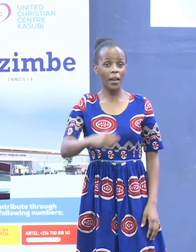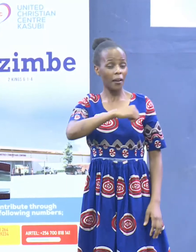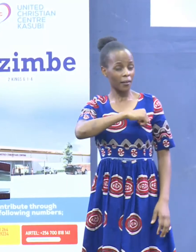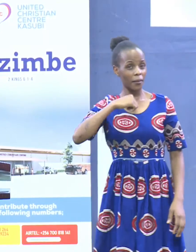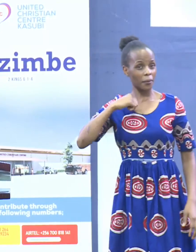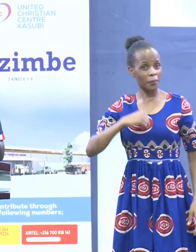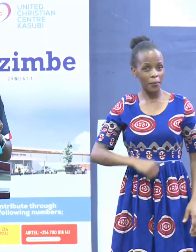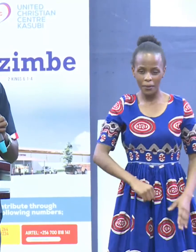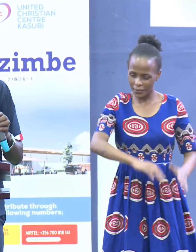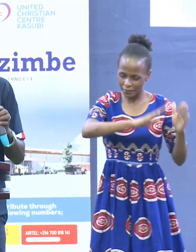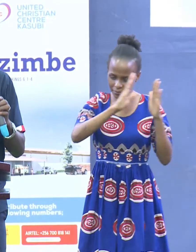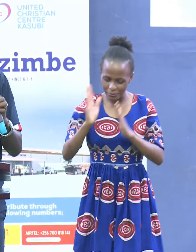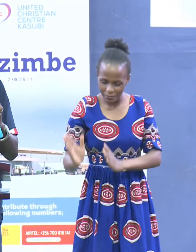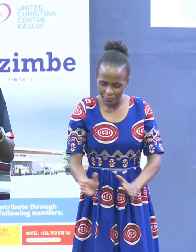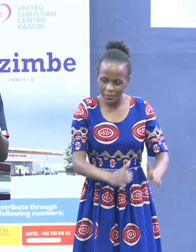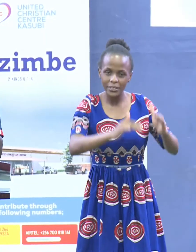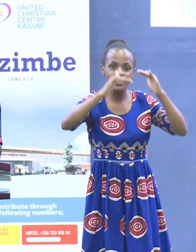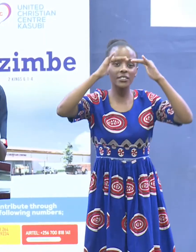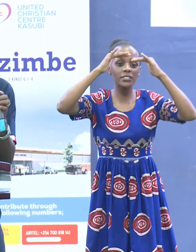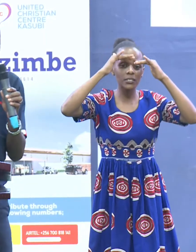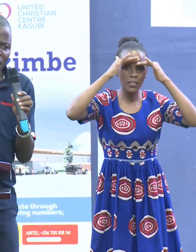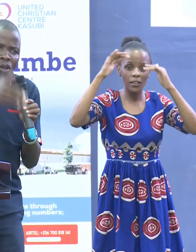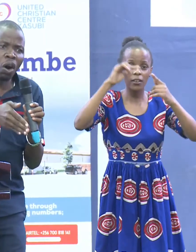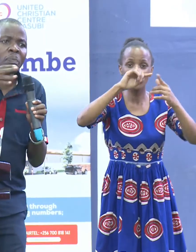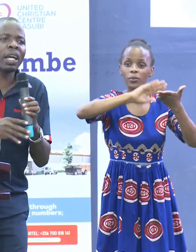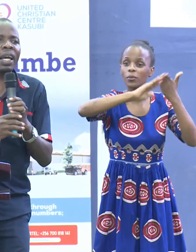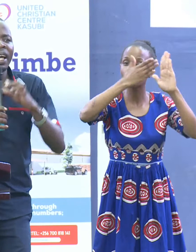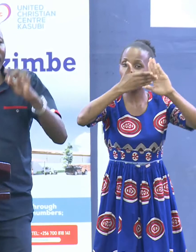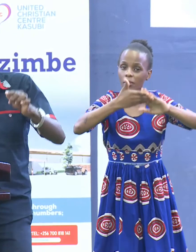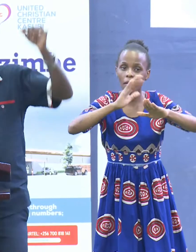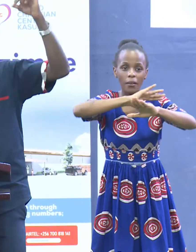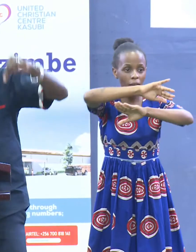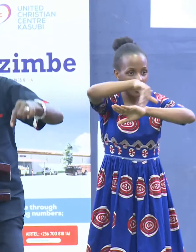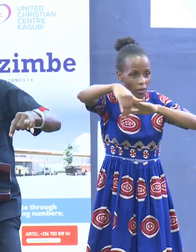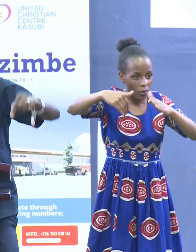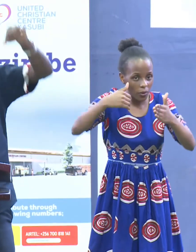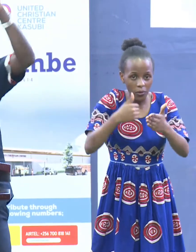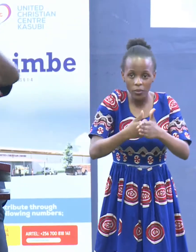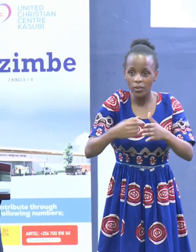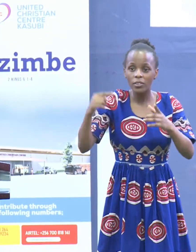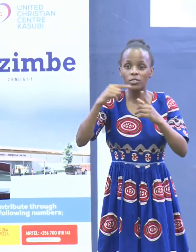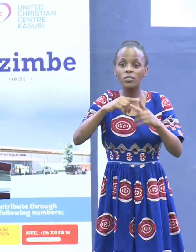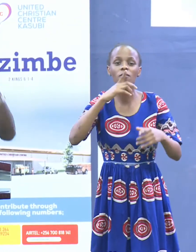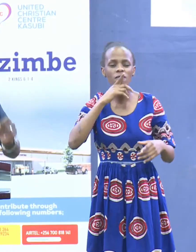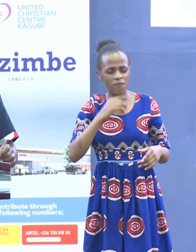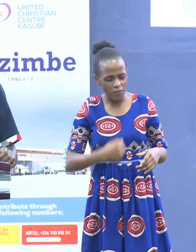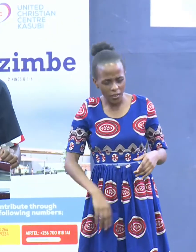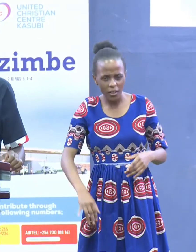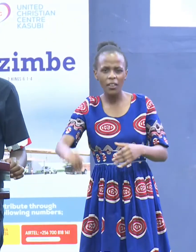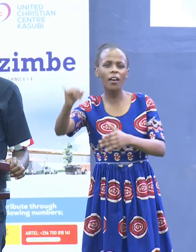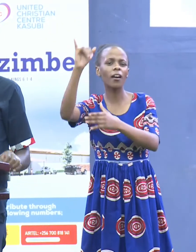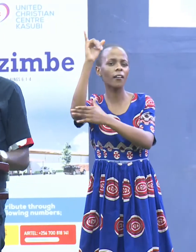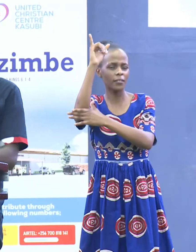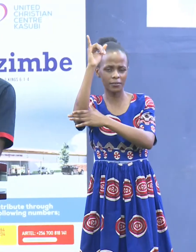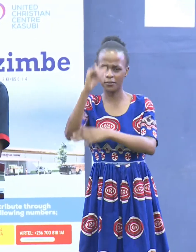Rebecca ateekateeka Yakobo asobole okufuuka kino eri Tata Isaka. Now Rebecca